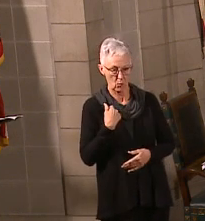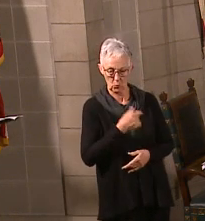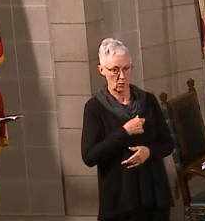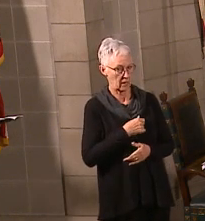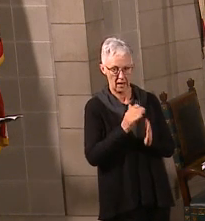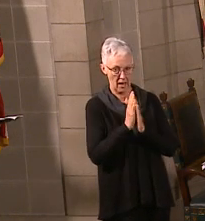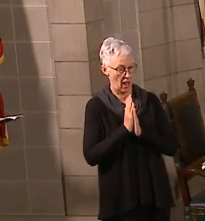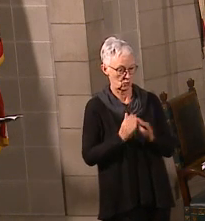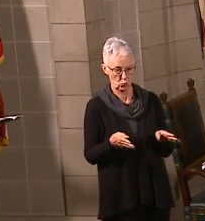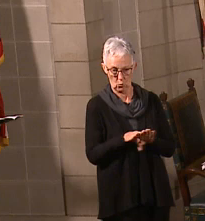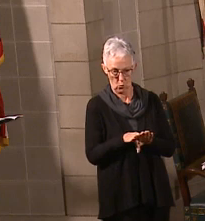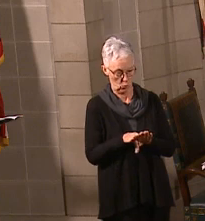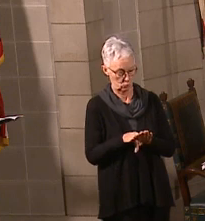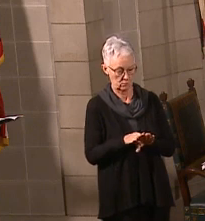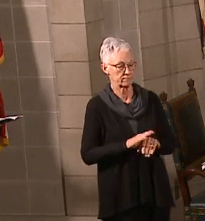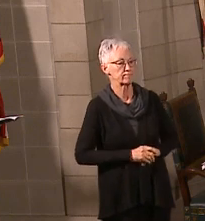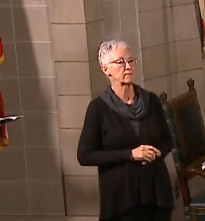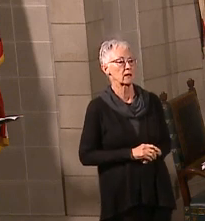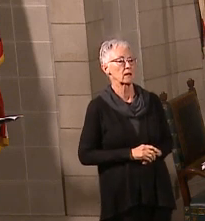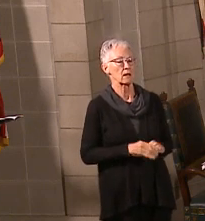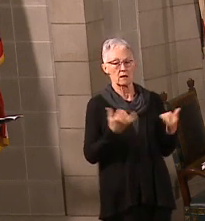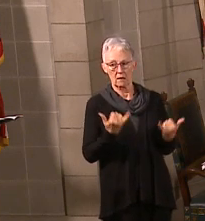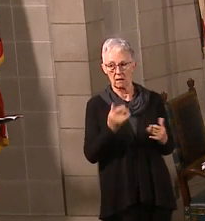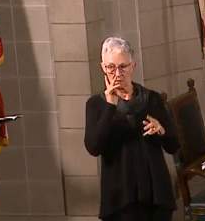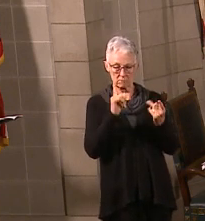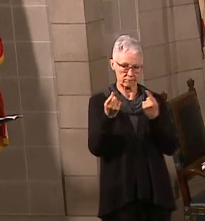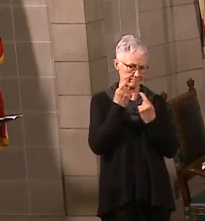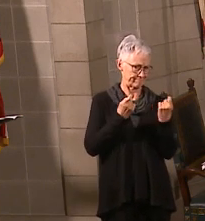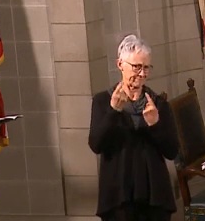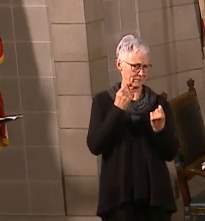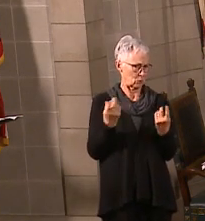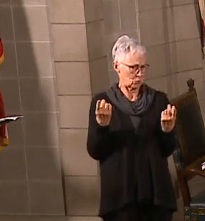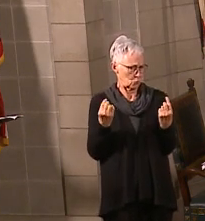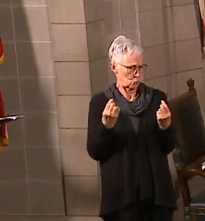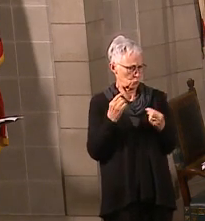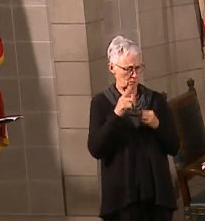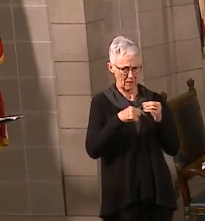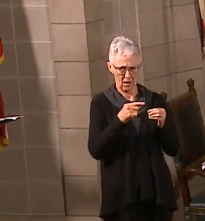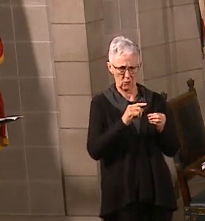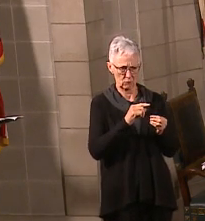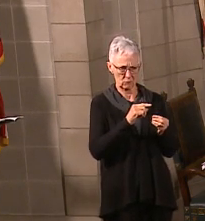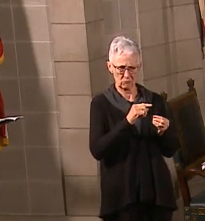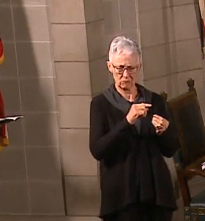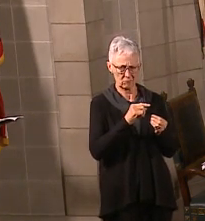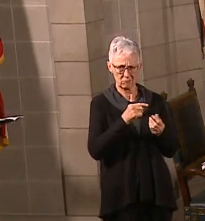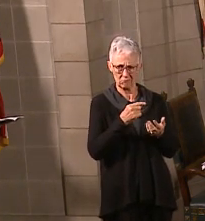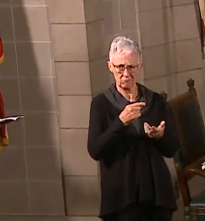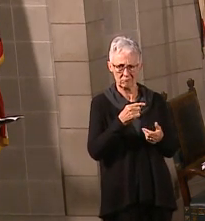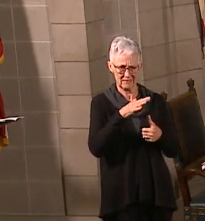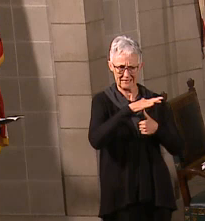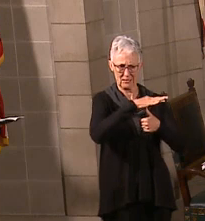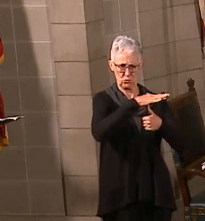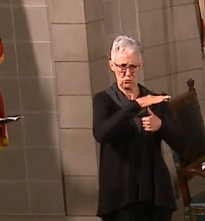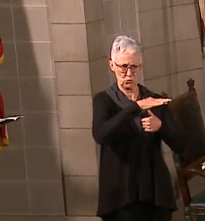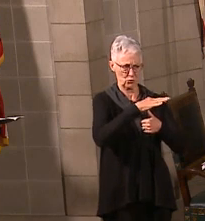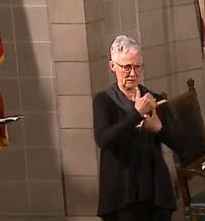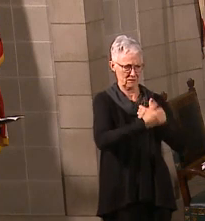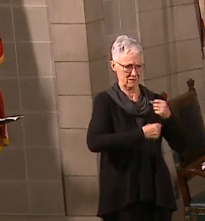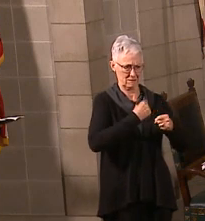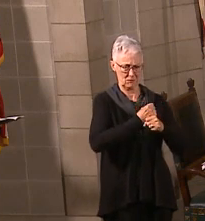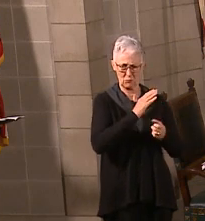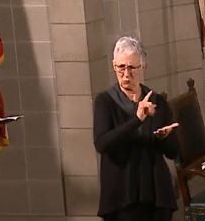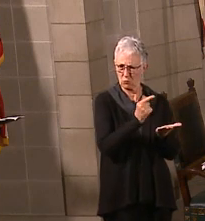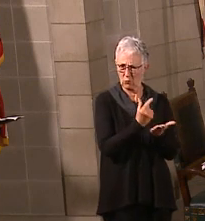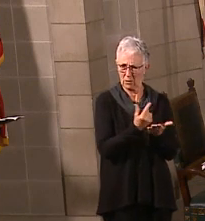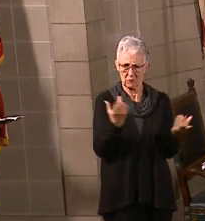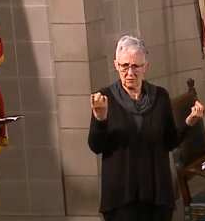about graduations for seniors? And again, this is something that the Commissioner Bloomstead, who's joined us here today, is going to talk about that and some of the other